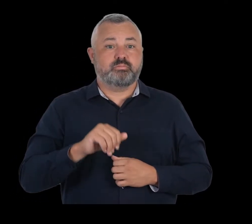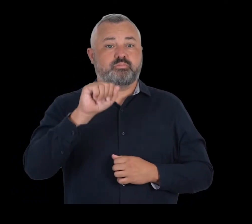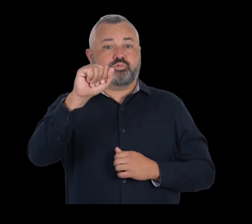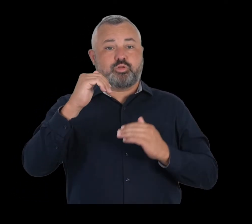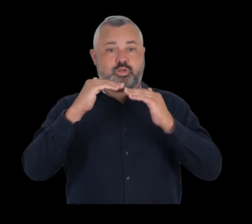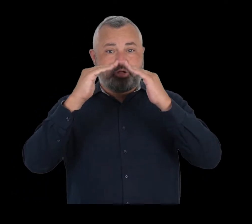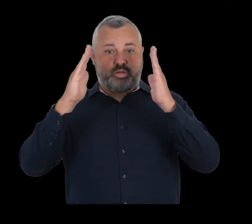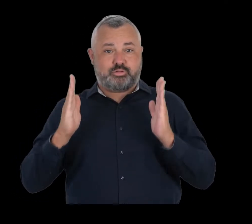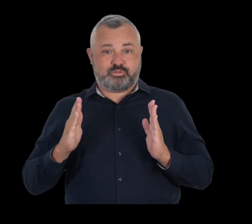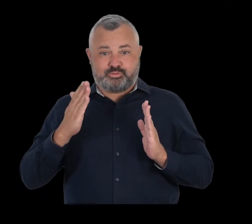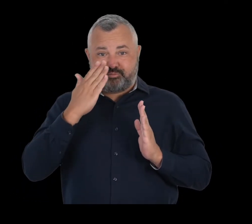Example 2.